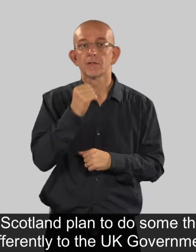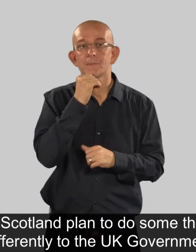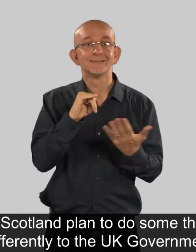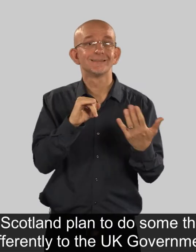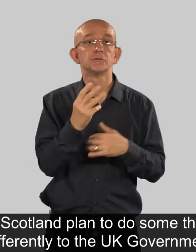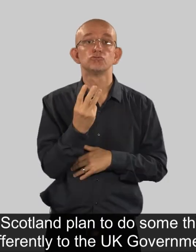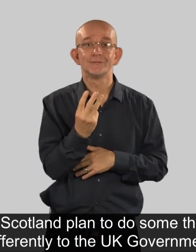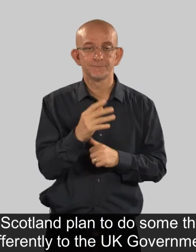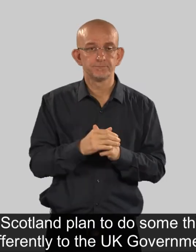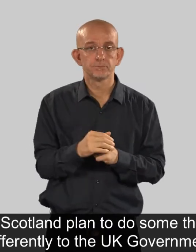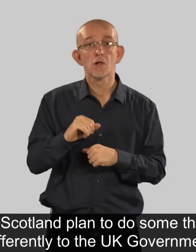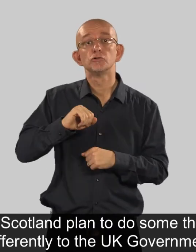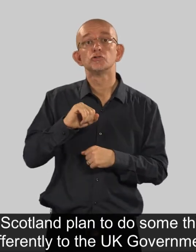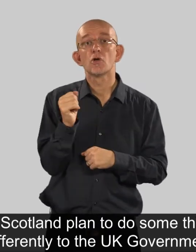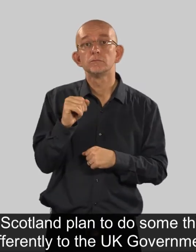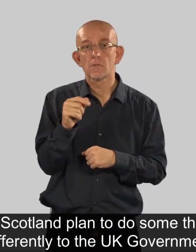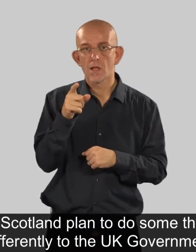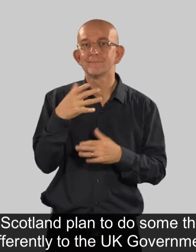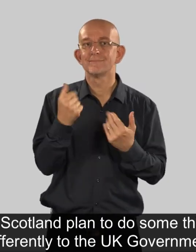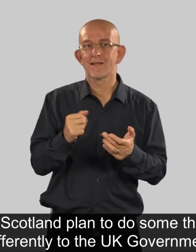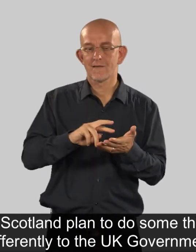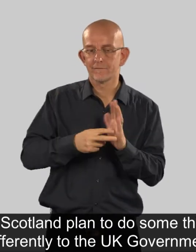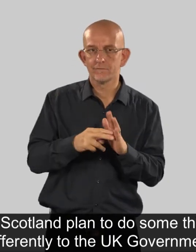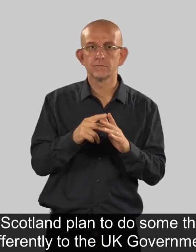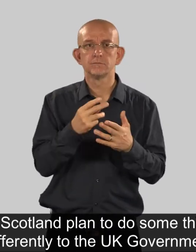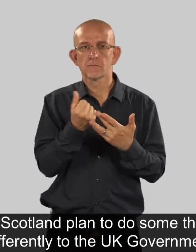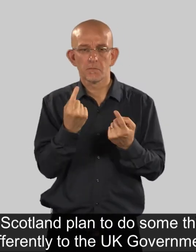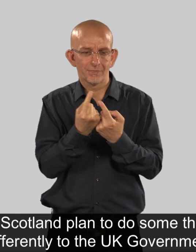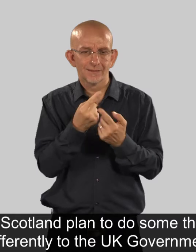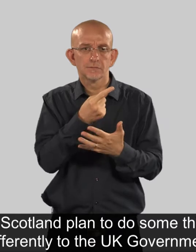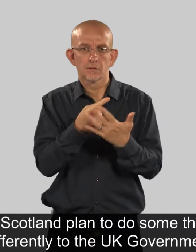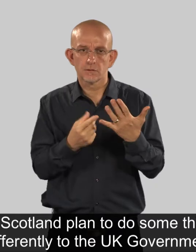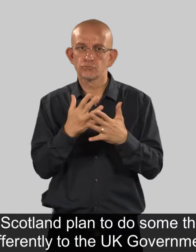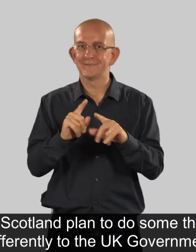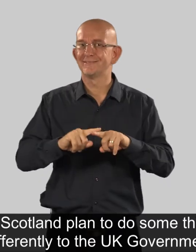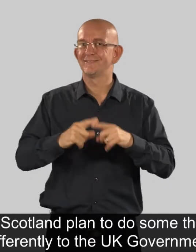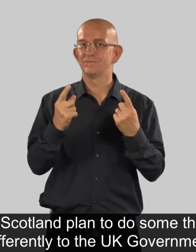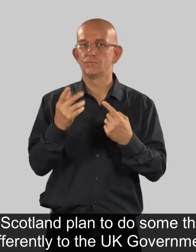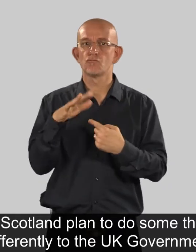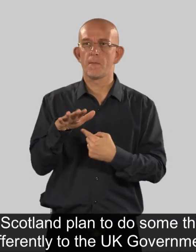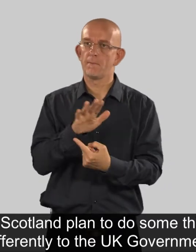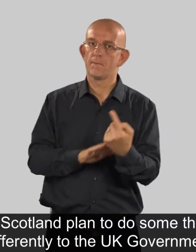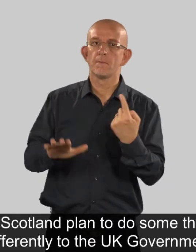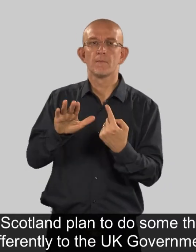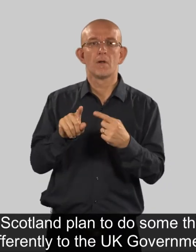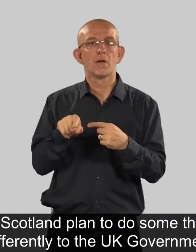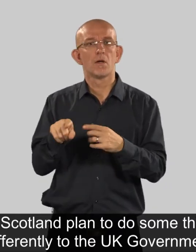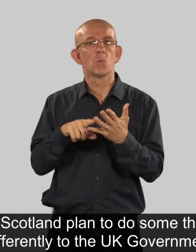63. Scotland plan to do some things differently to the UK government in how they help disabled